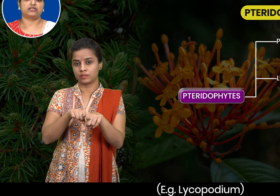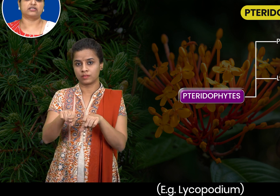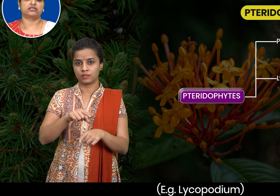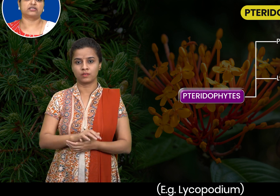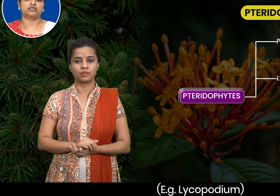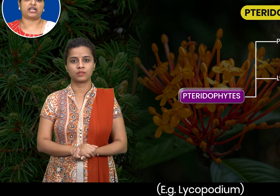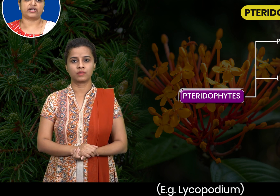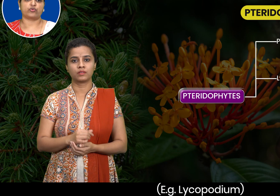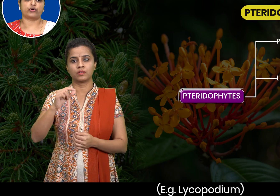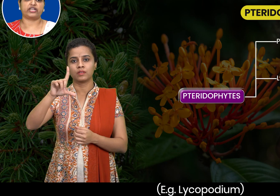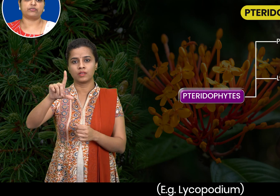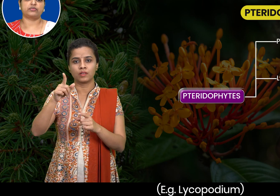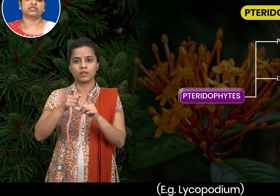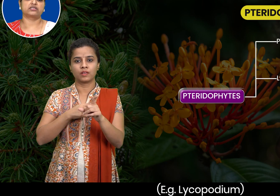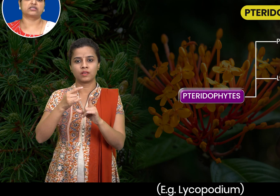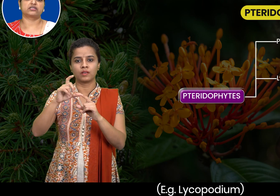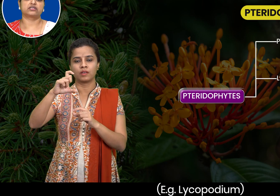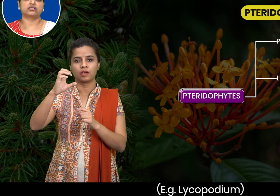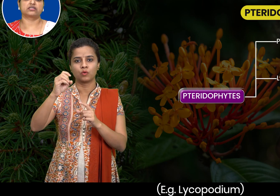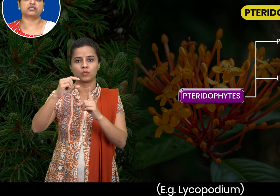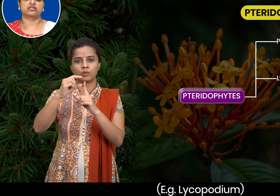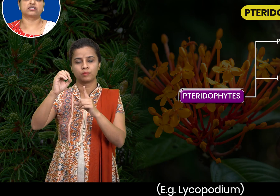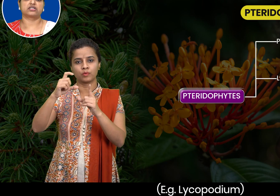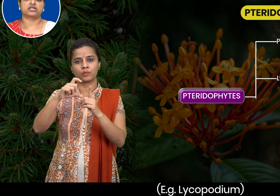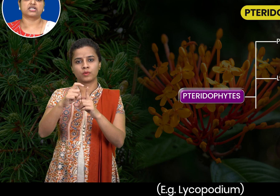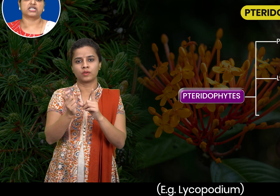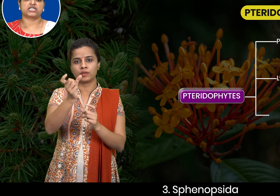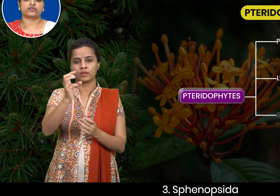example Lycopodium,